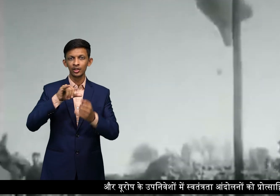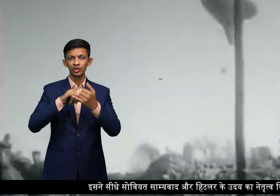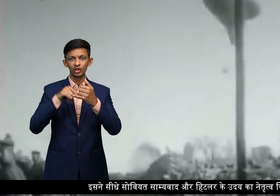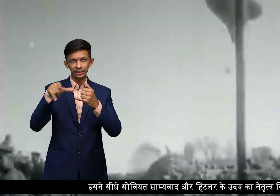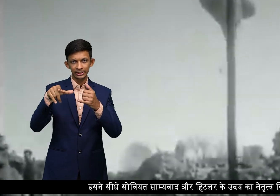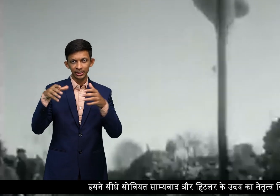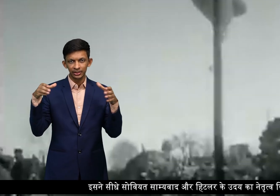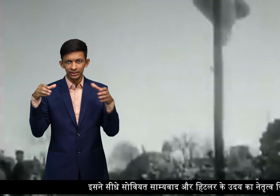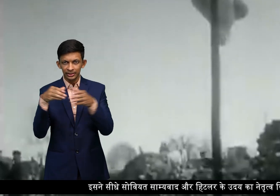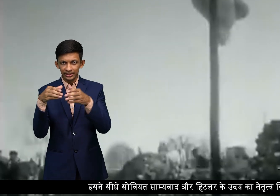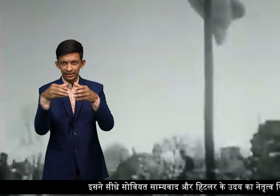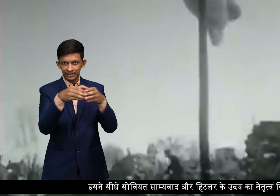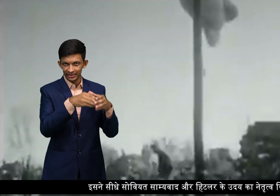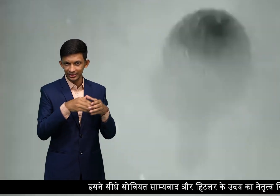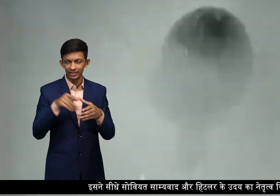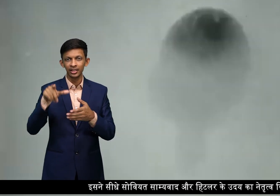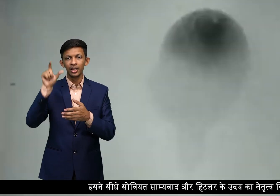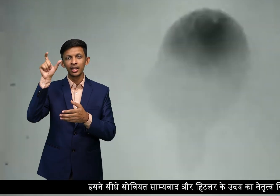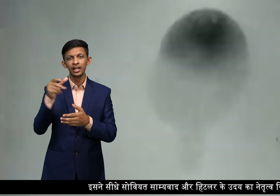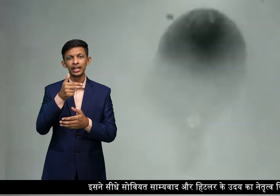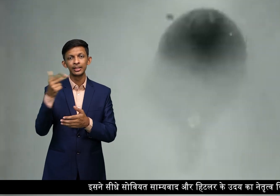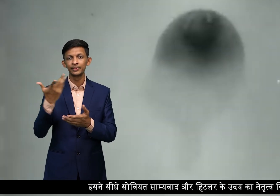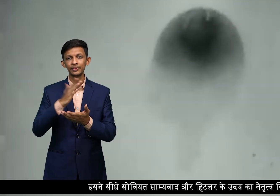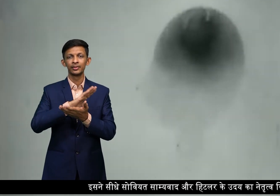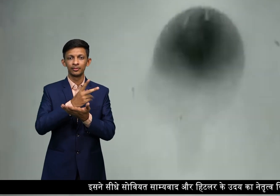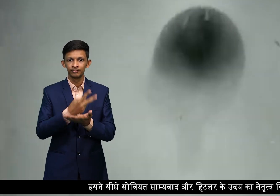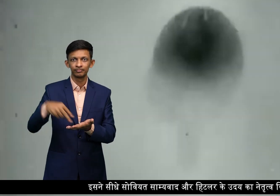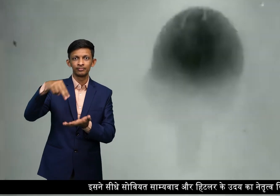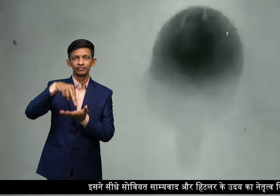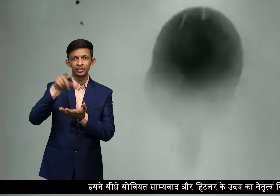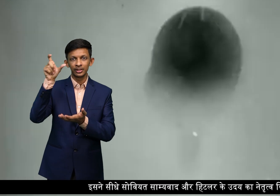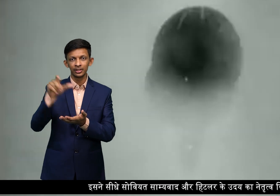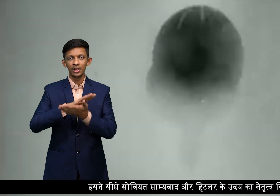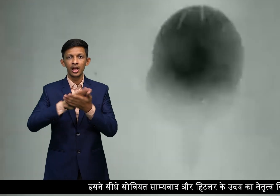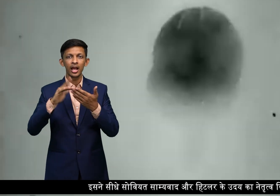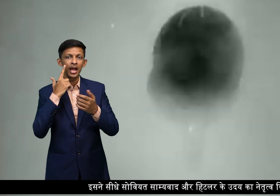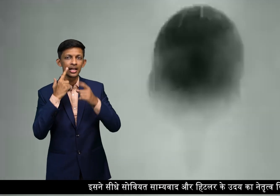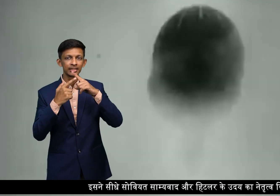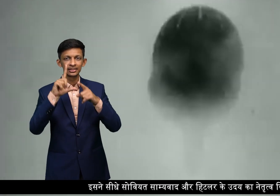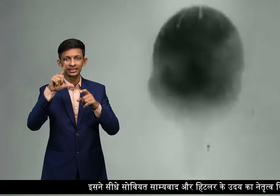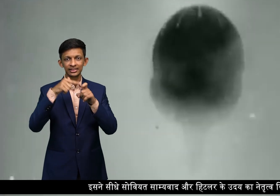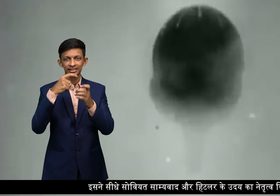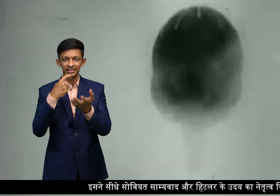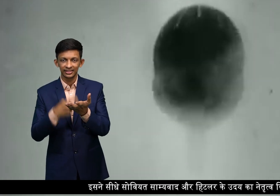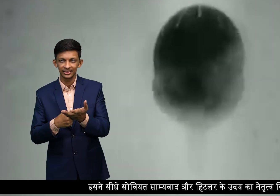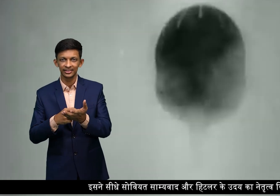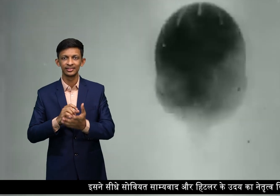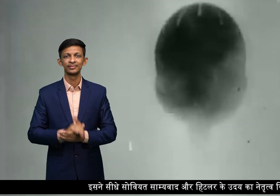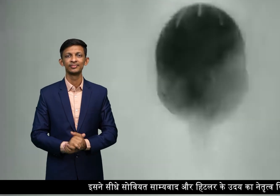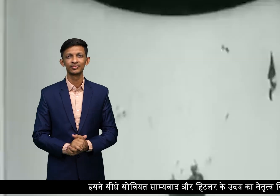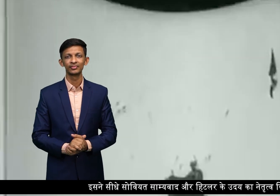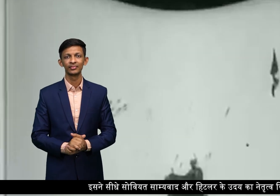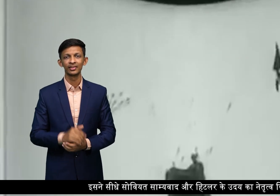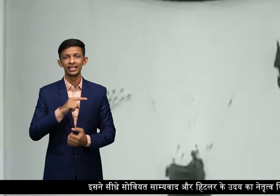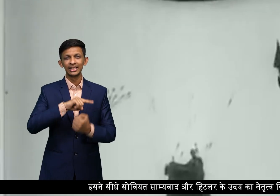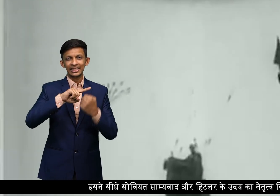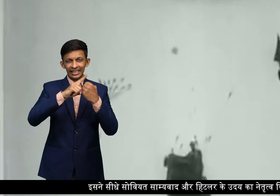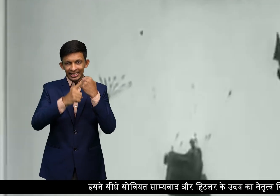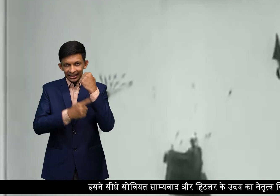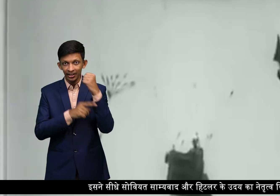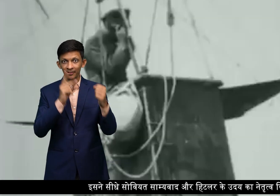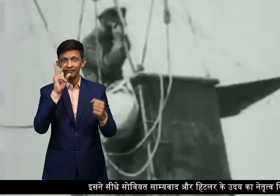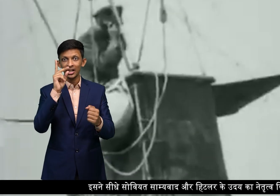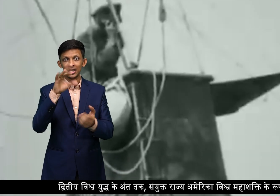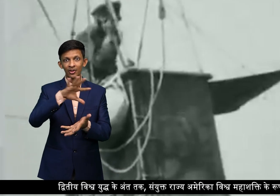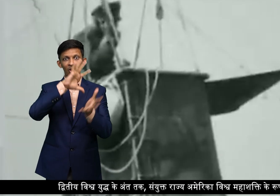It directly led to Soviet communism and the rise of Hitler. By the end